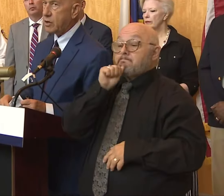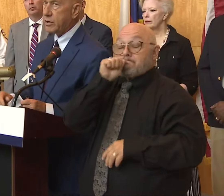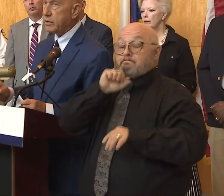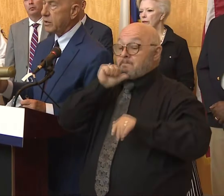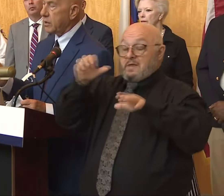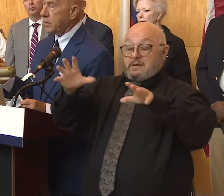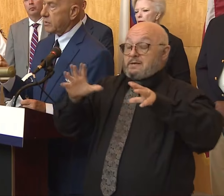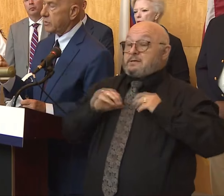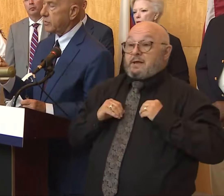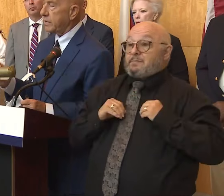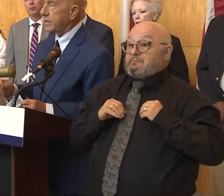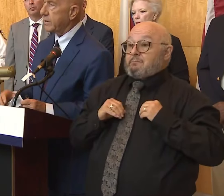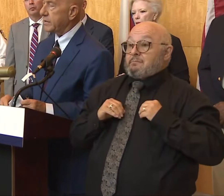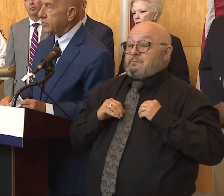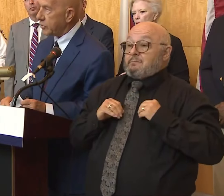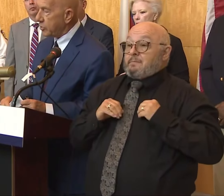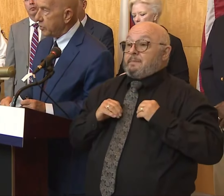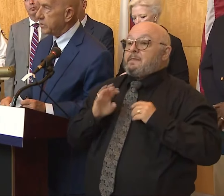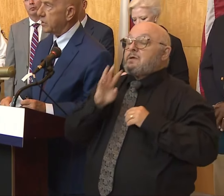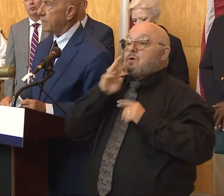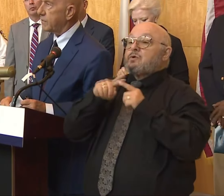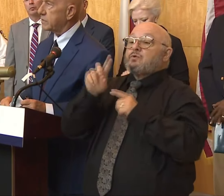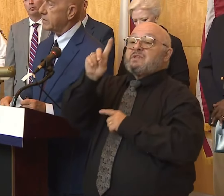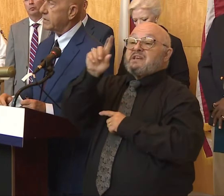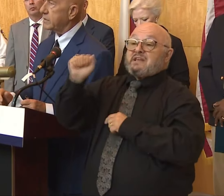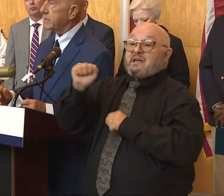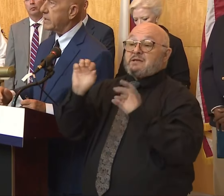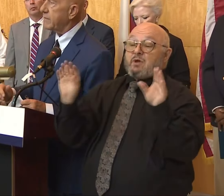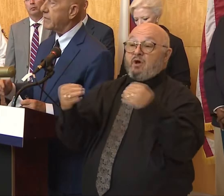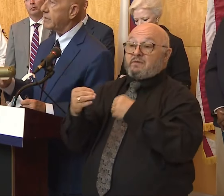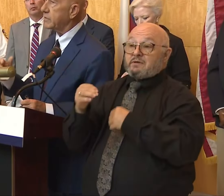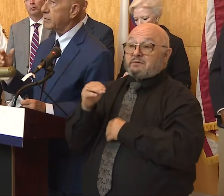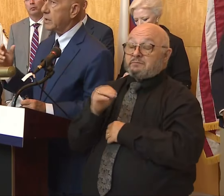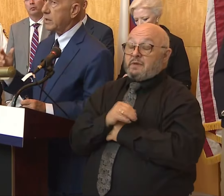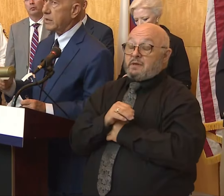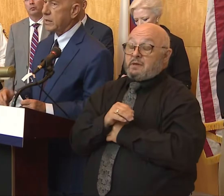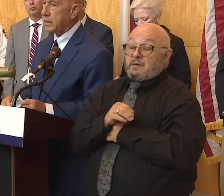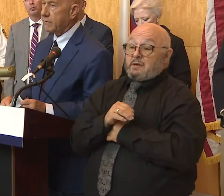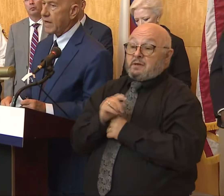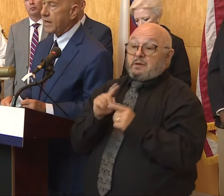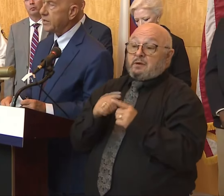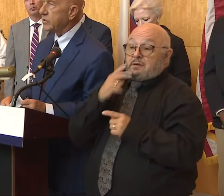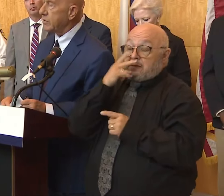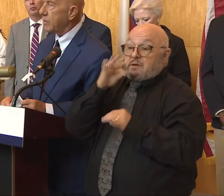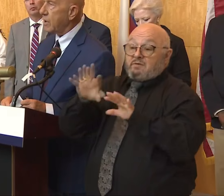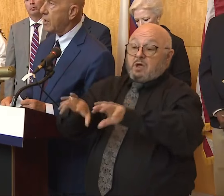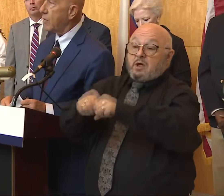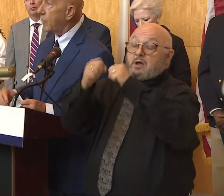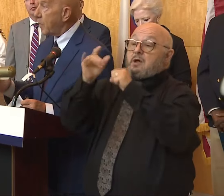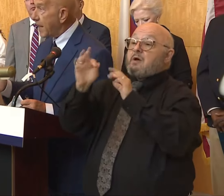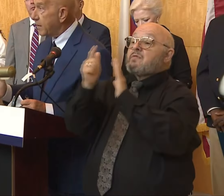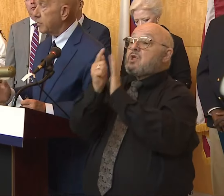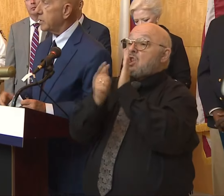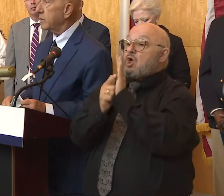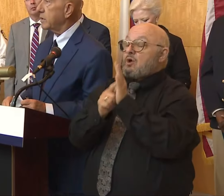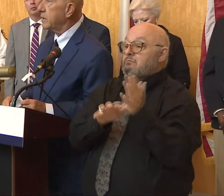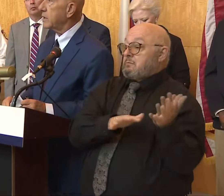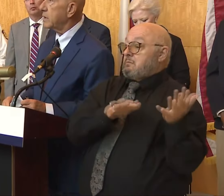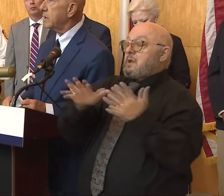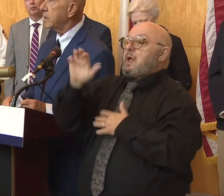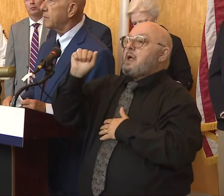actually talking to the district attorney's office to see if there's a violation of the law of